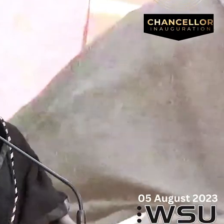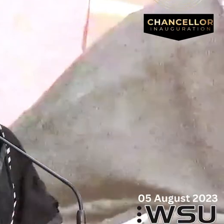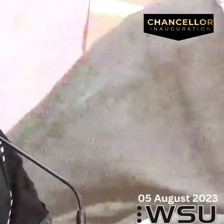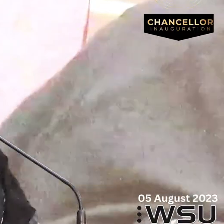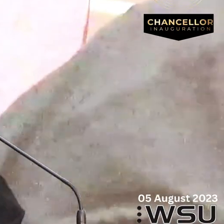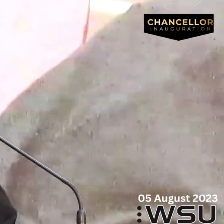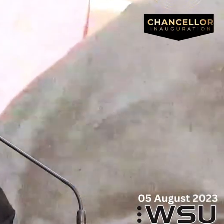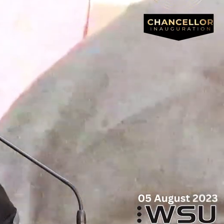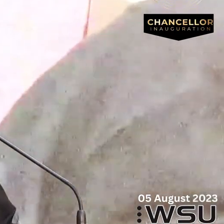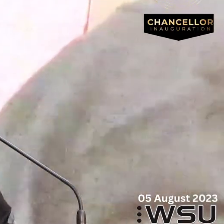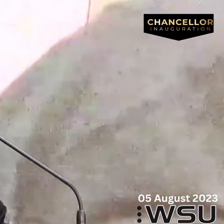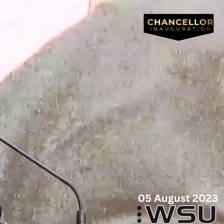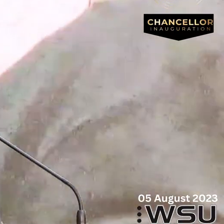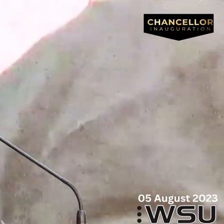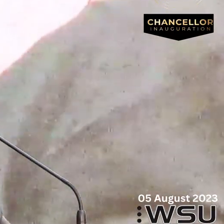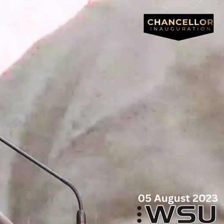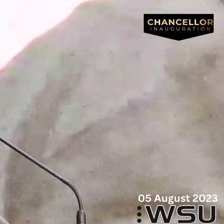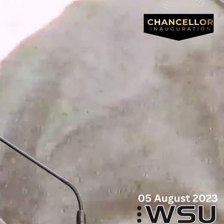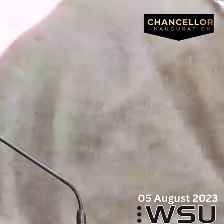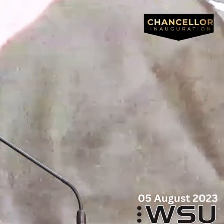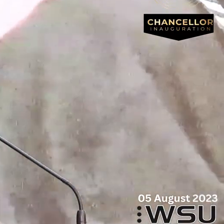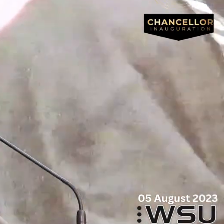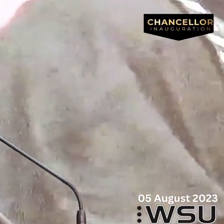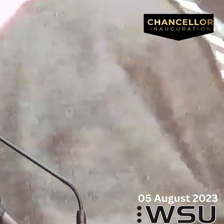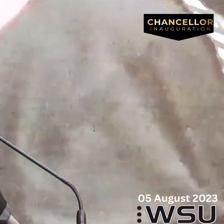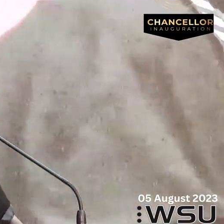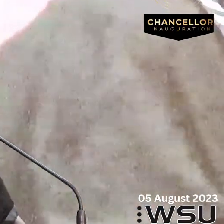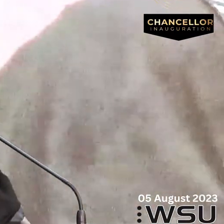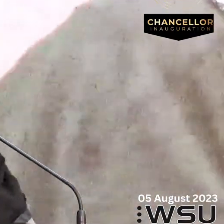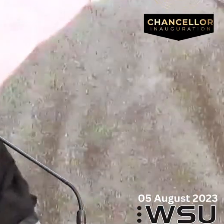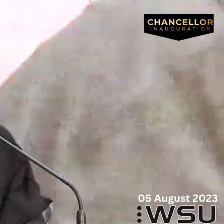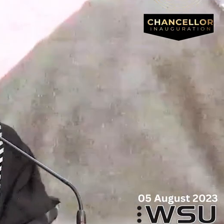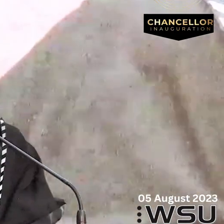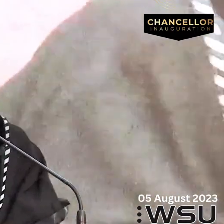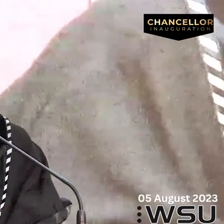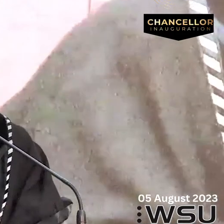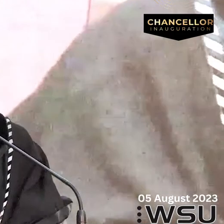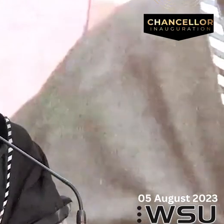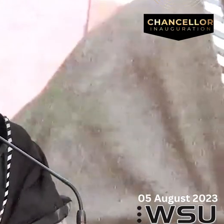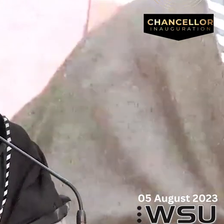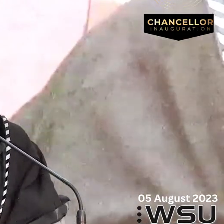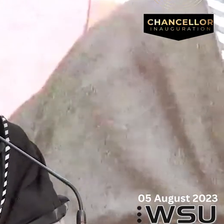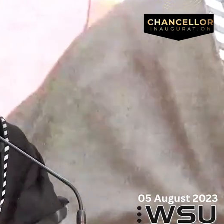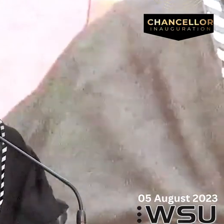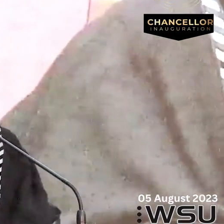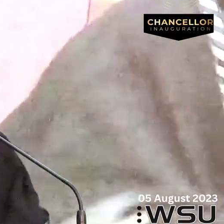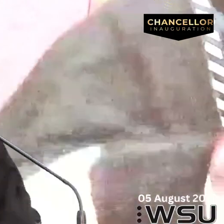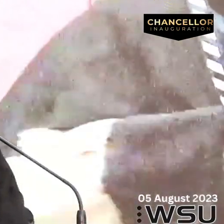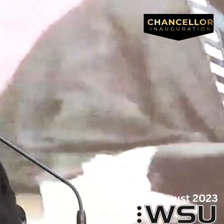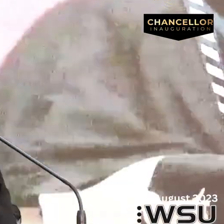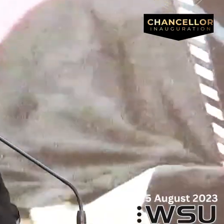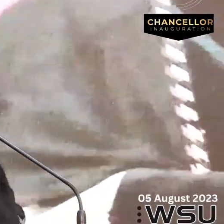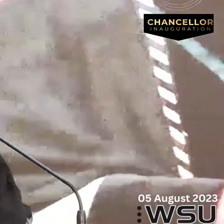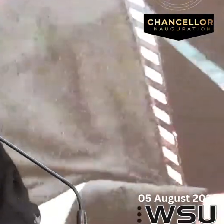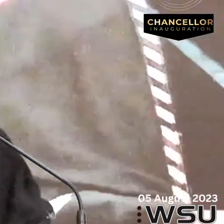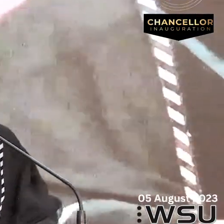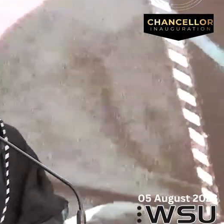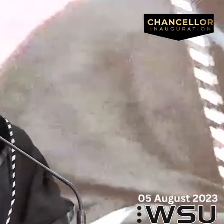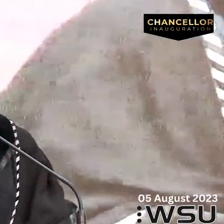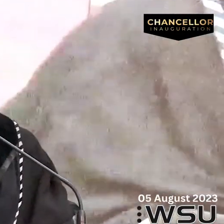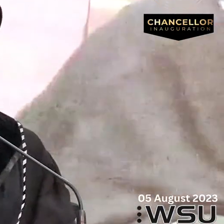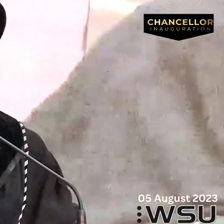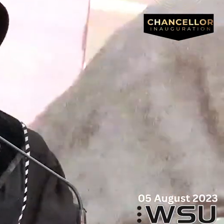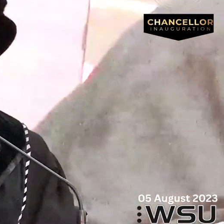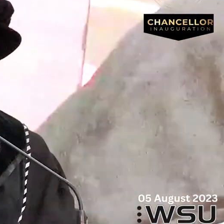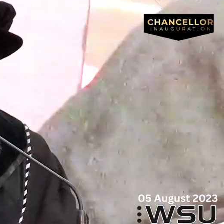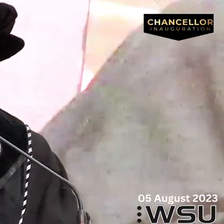I principal yam u professor uNkuhle nonkosikazi wakhe